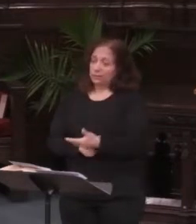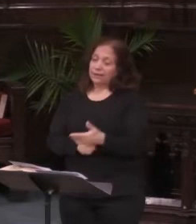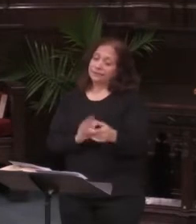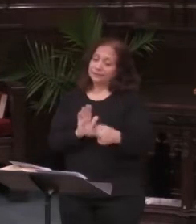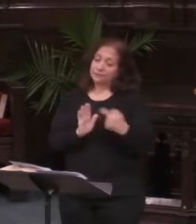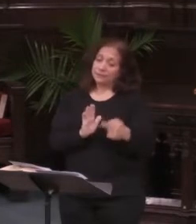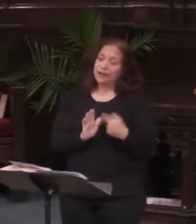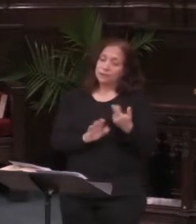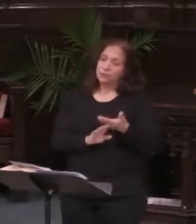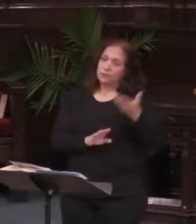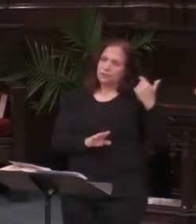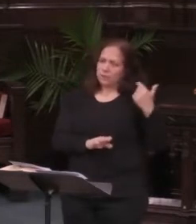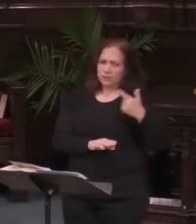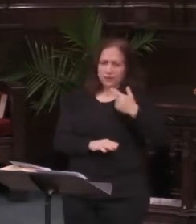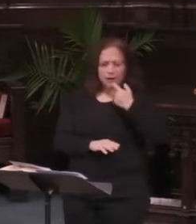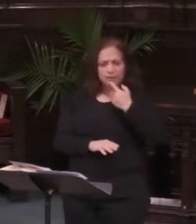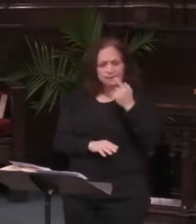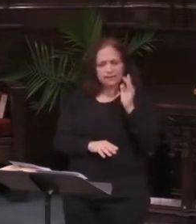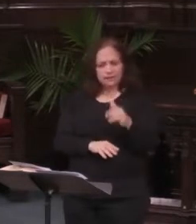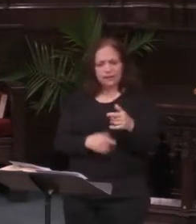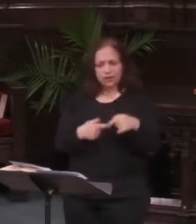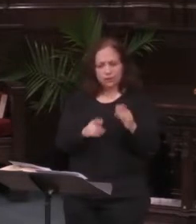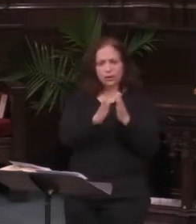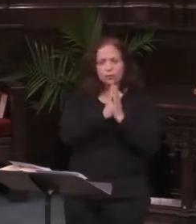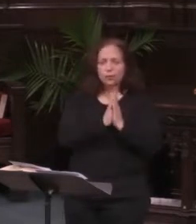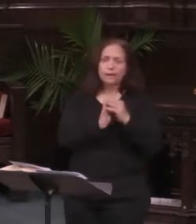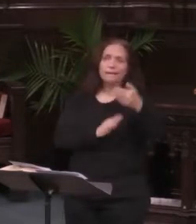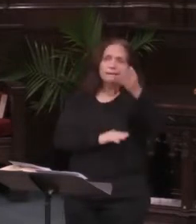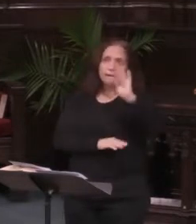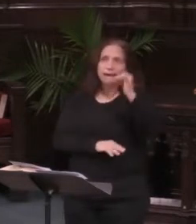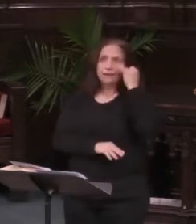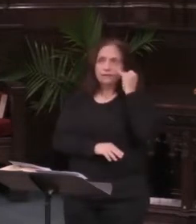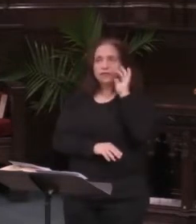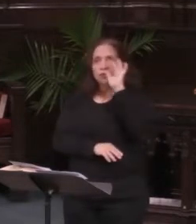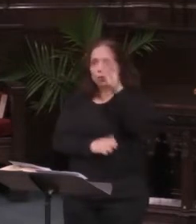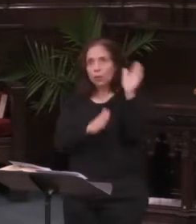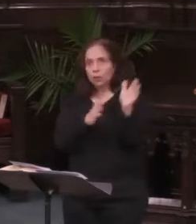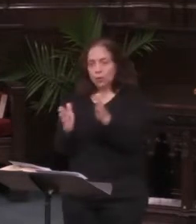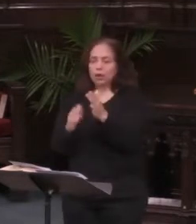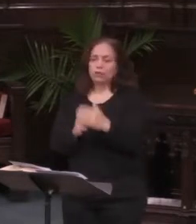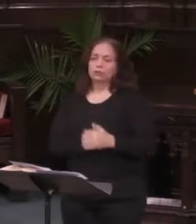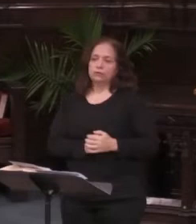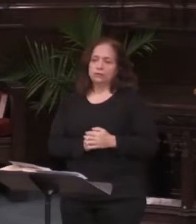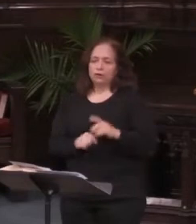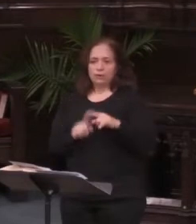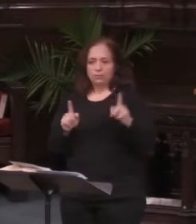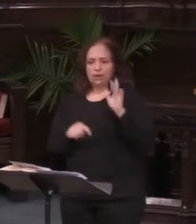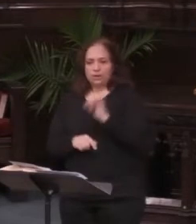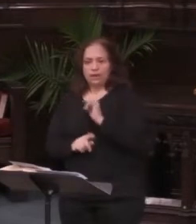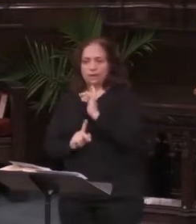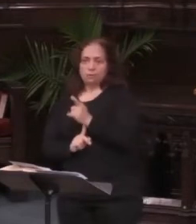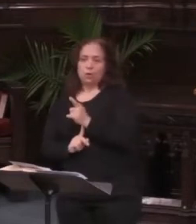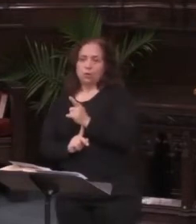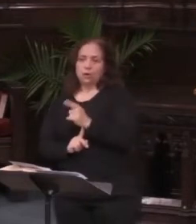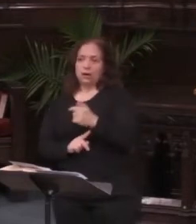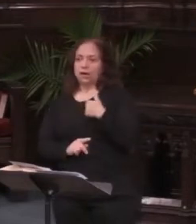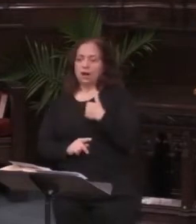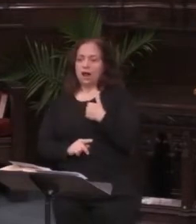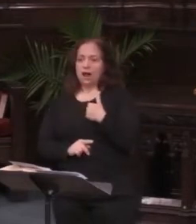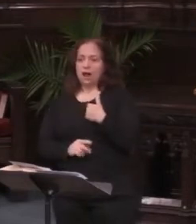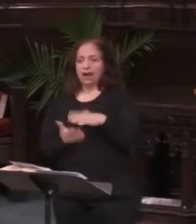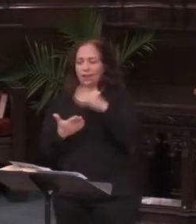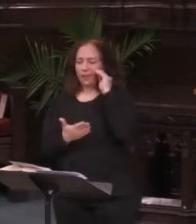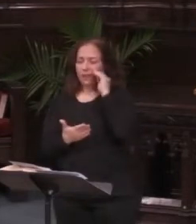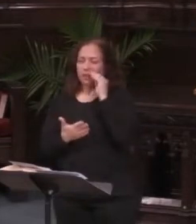times earlier that I might have said that in a prayer, "God, if it is your will." But at this moment, I learned an